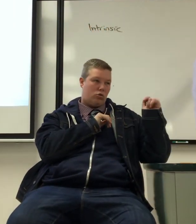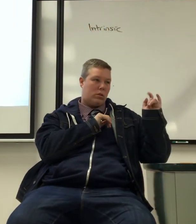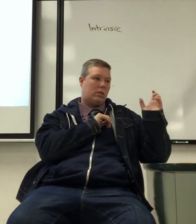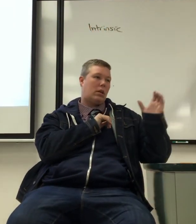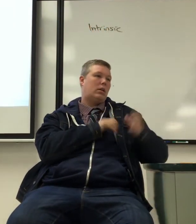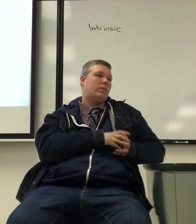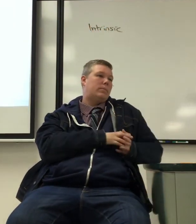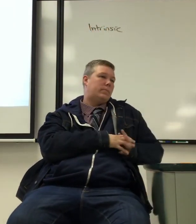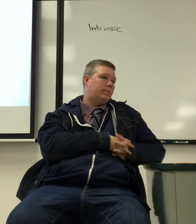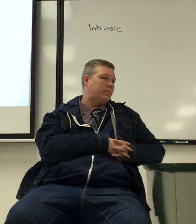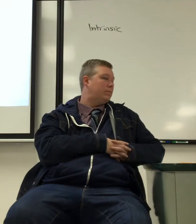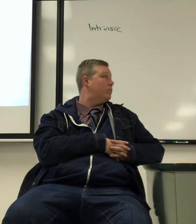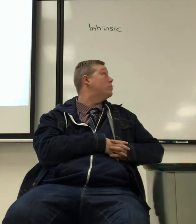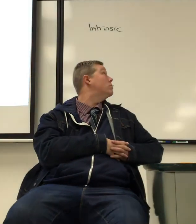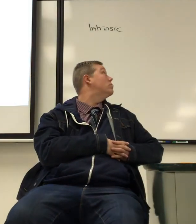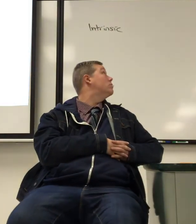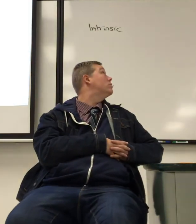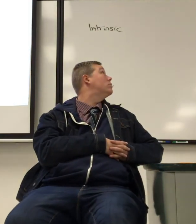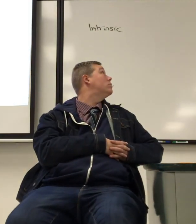Extrinsic over here.